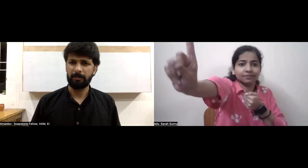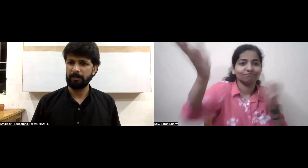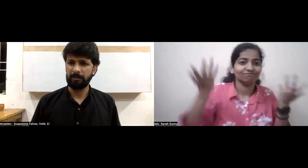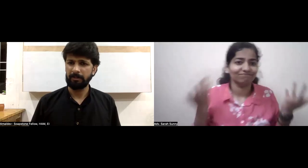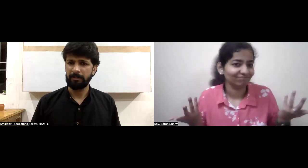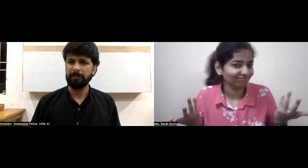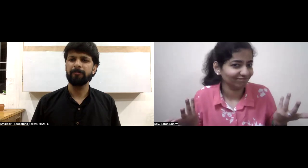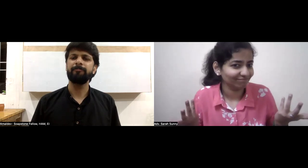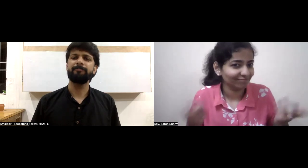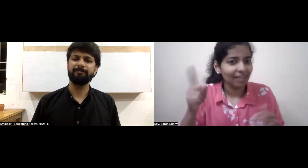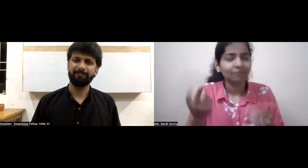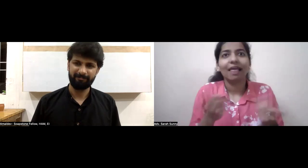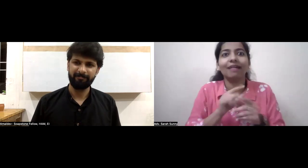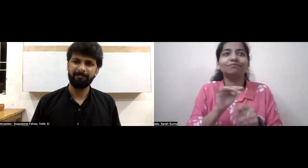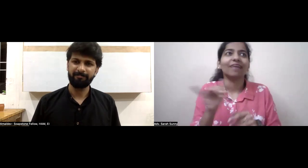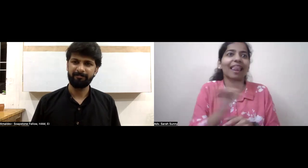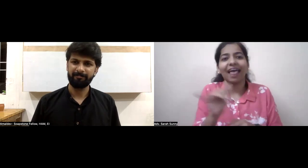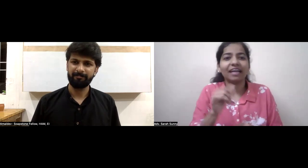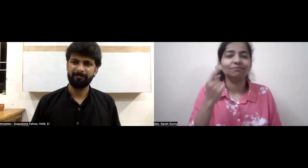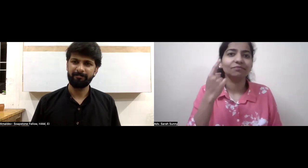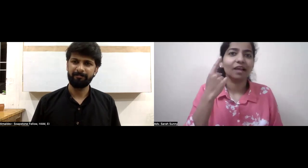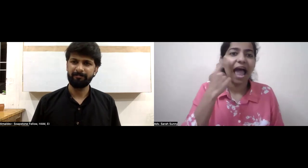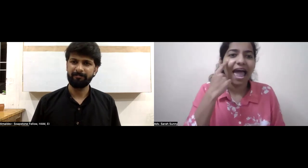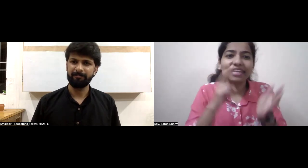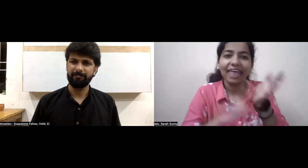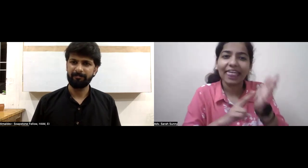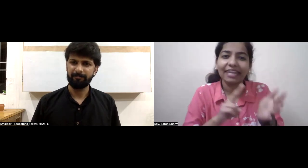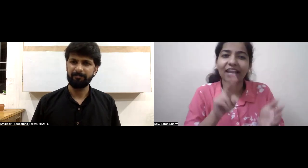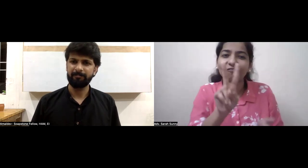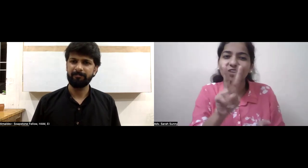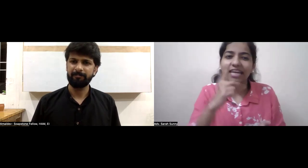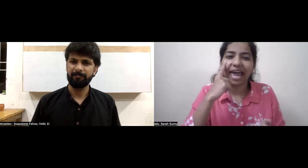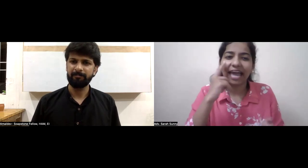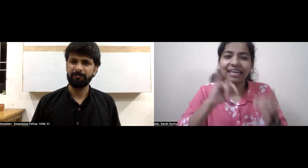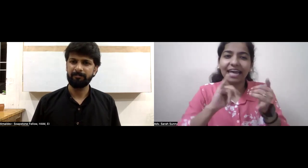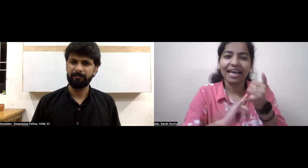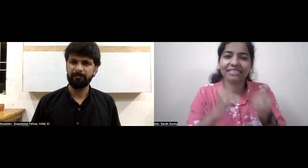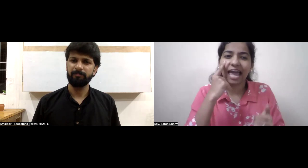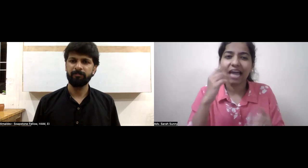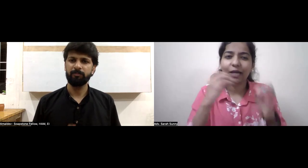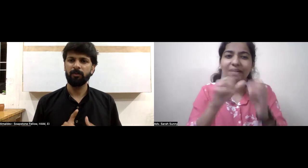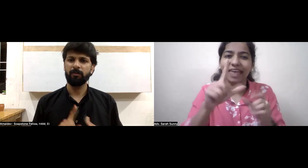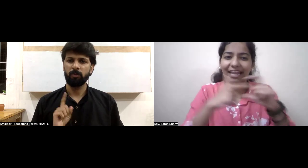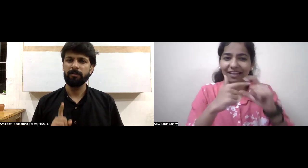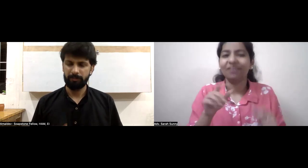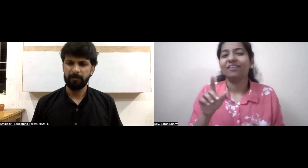meeting, they're put aside. They're usually seated in some corner.